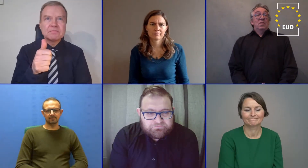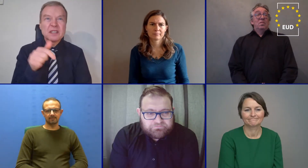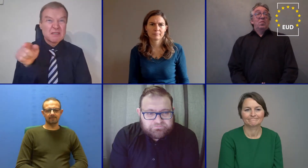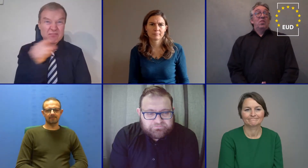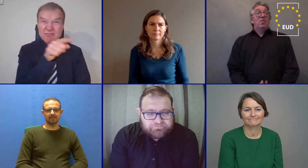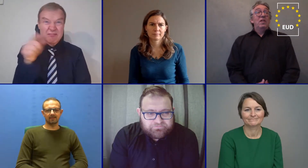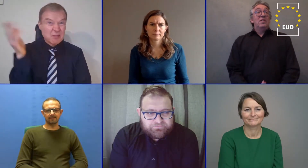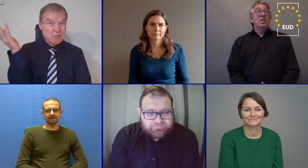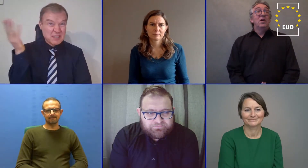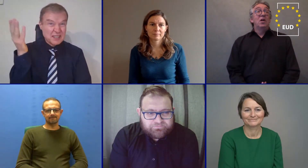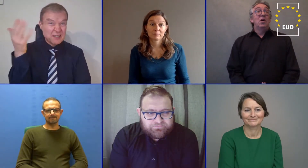Perfect.